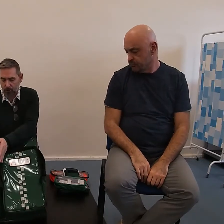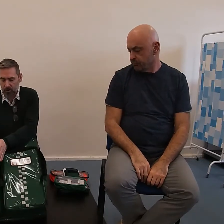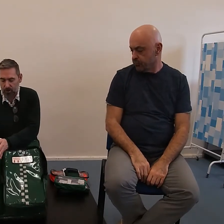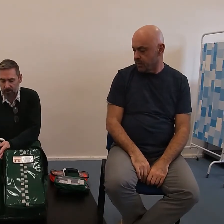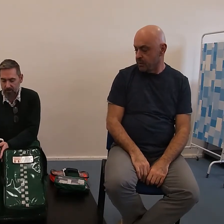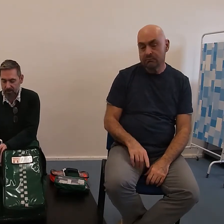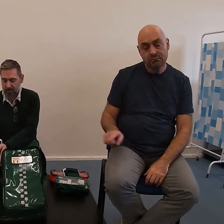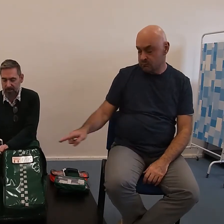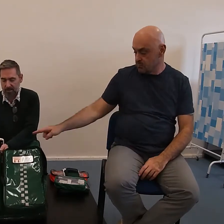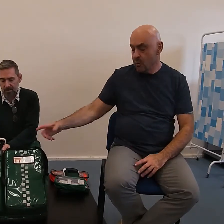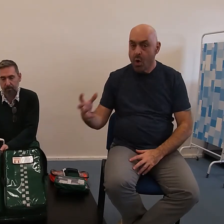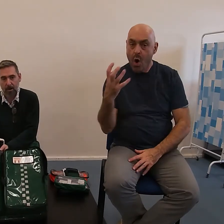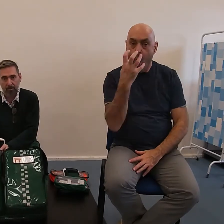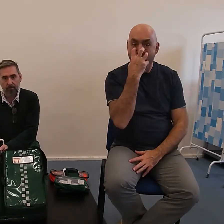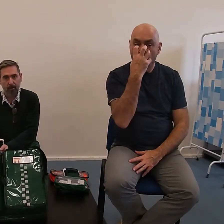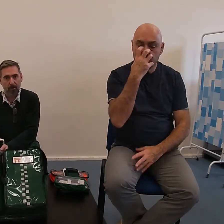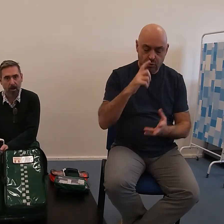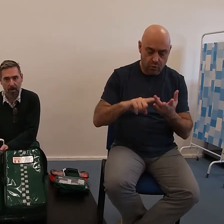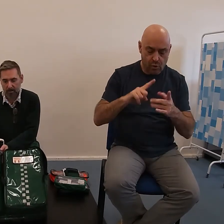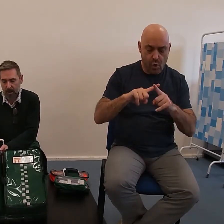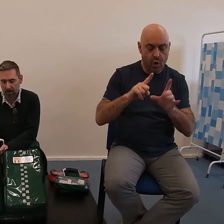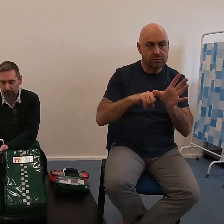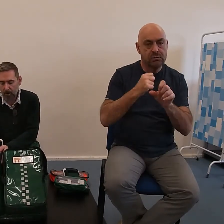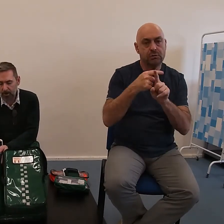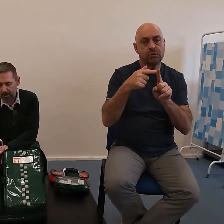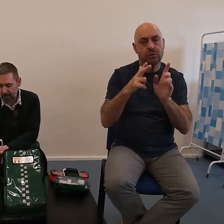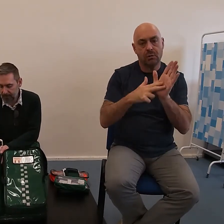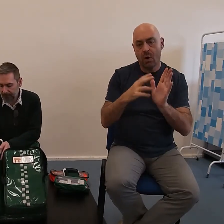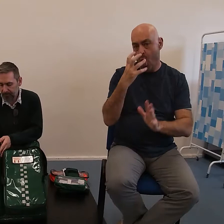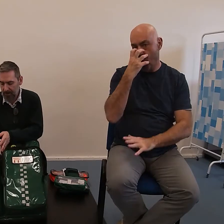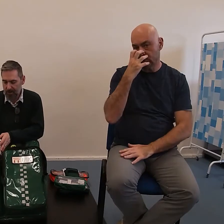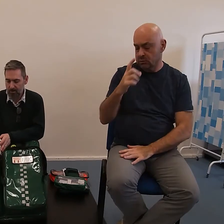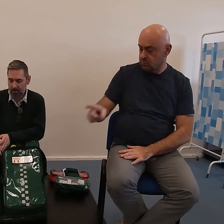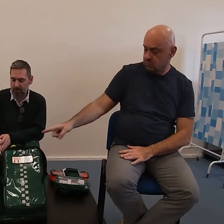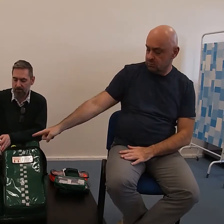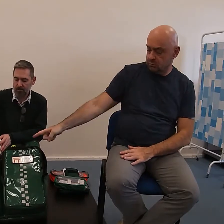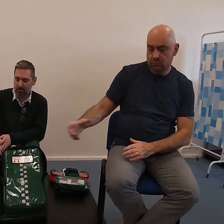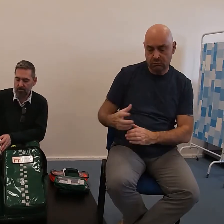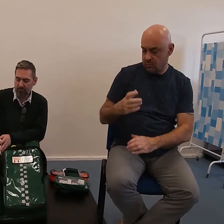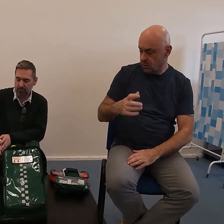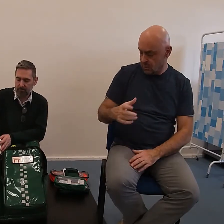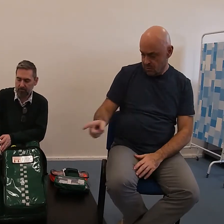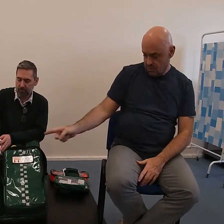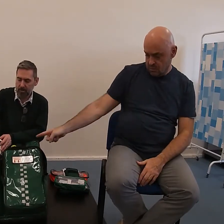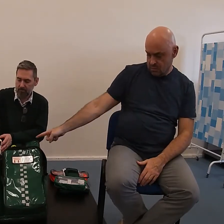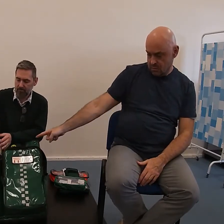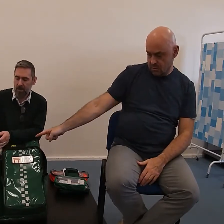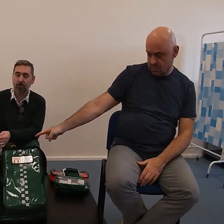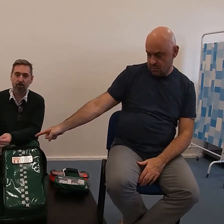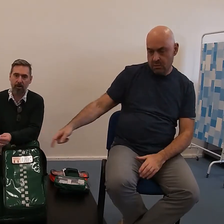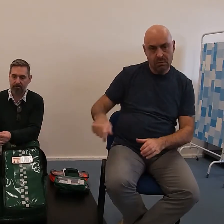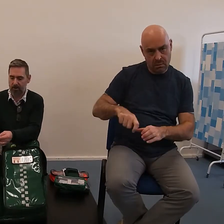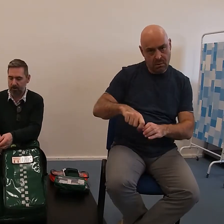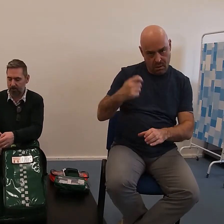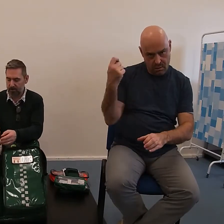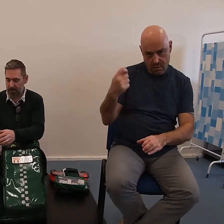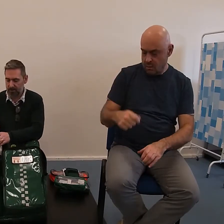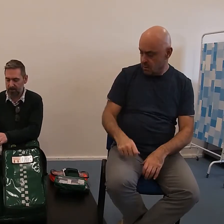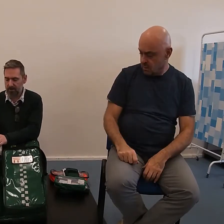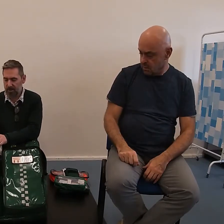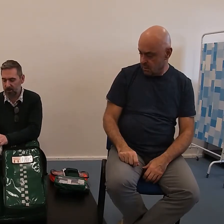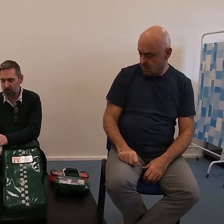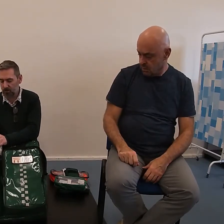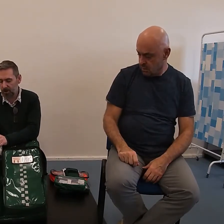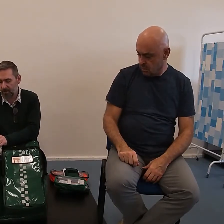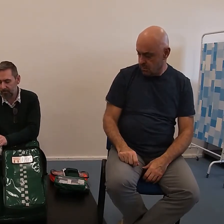Now, the oxygen sits in this purpose-built pocket here. You need to undo it first, obviously,